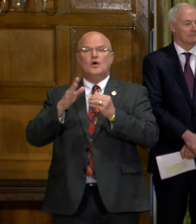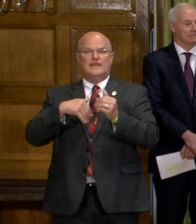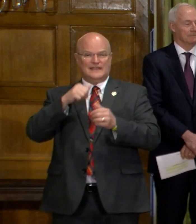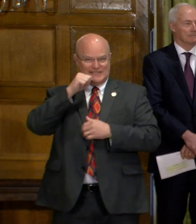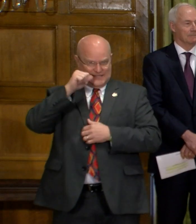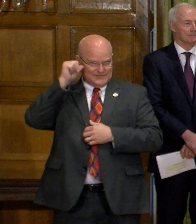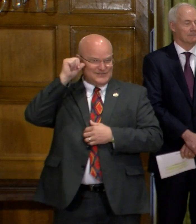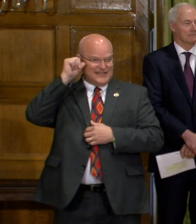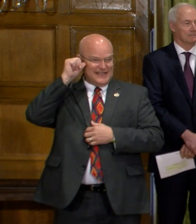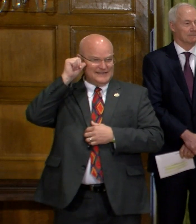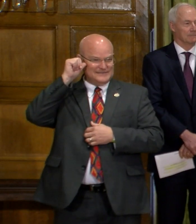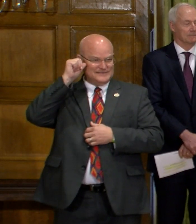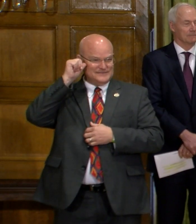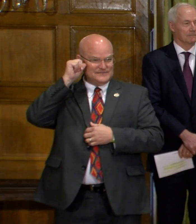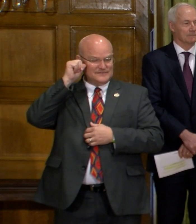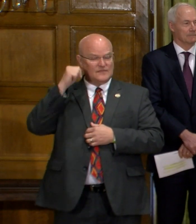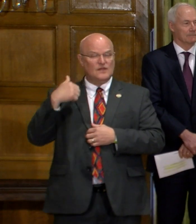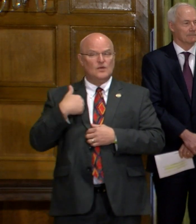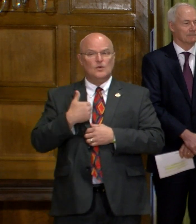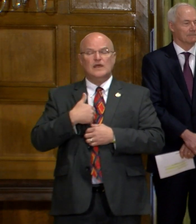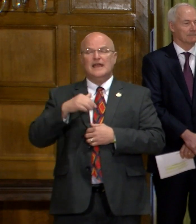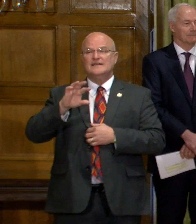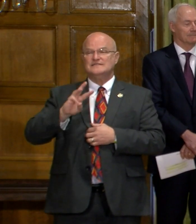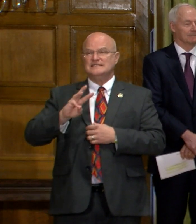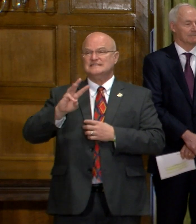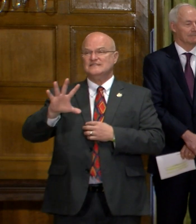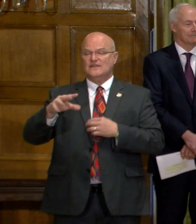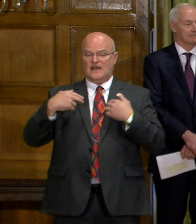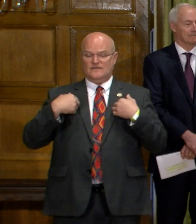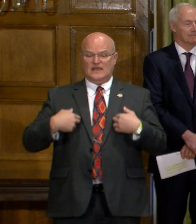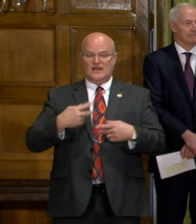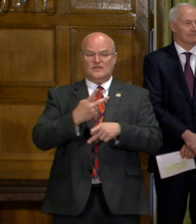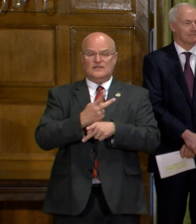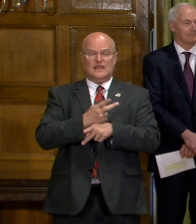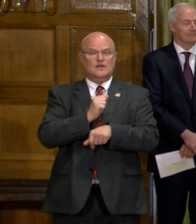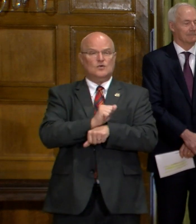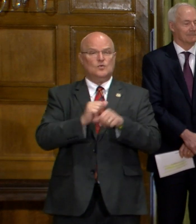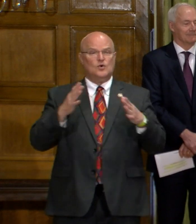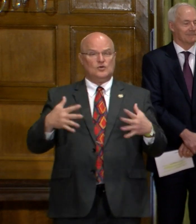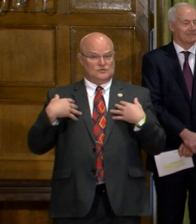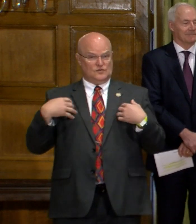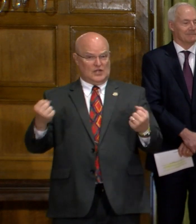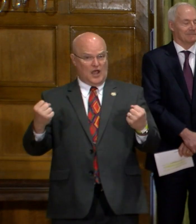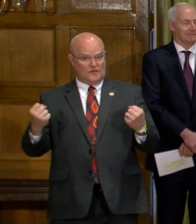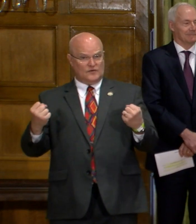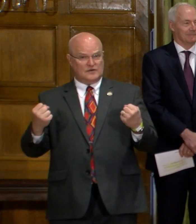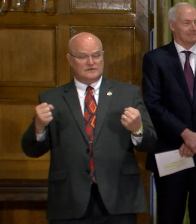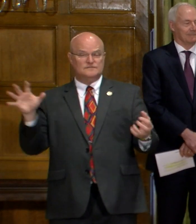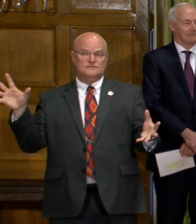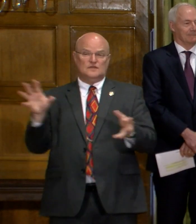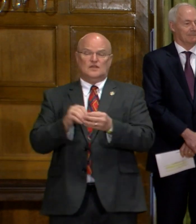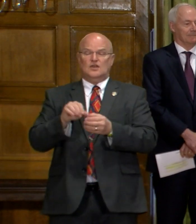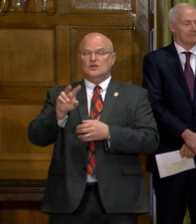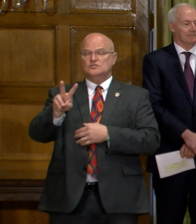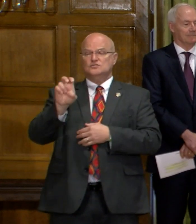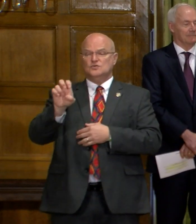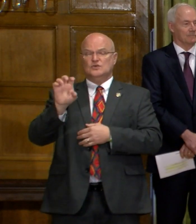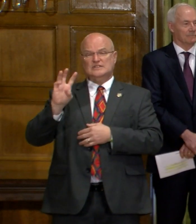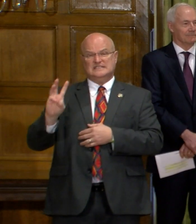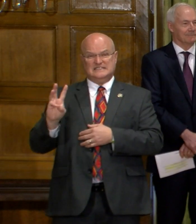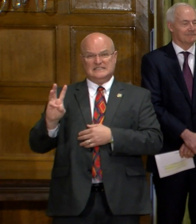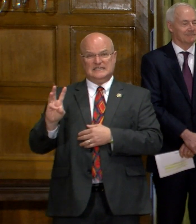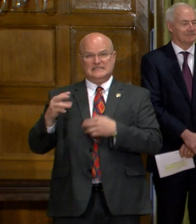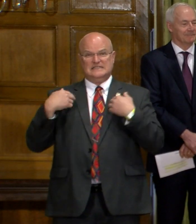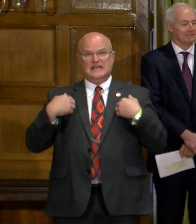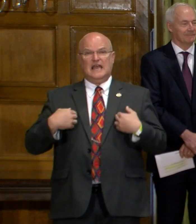yesterday. And we have 65 healthcare workers who have recovered. We've had a total of 206